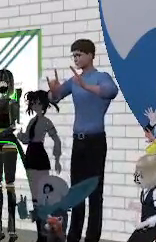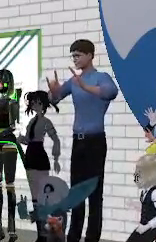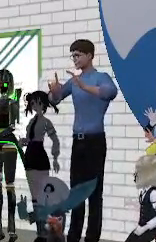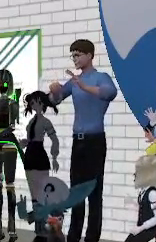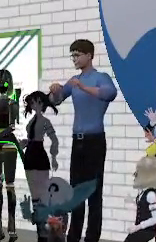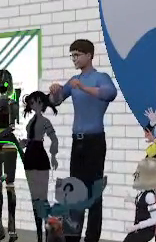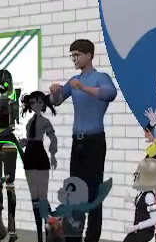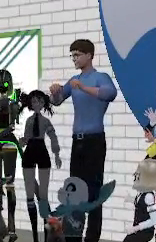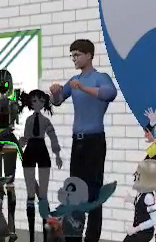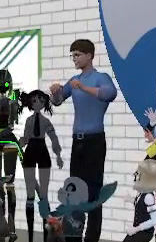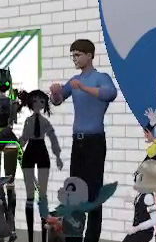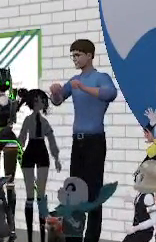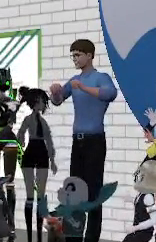All right, is everybody ready?